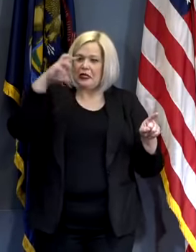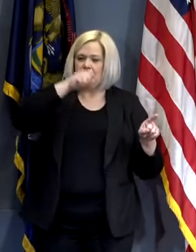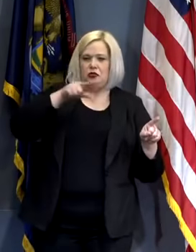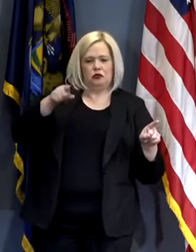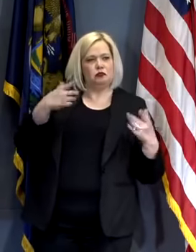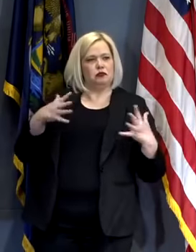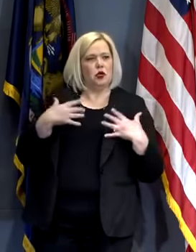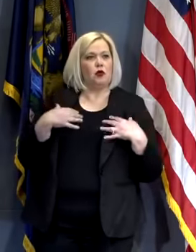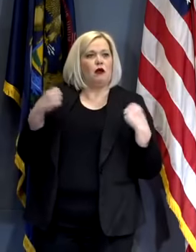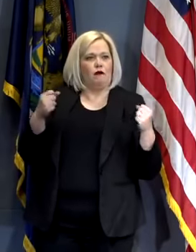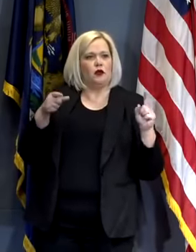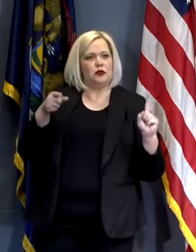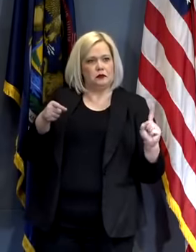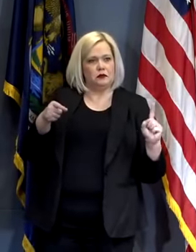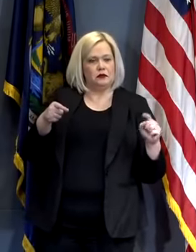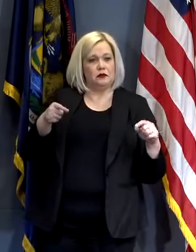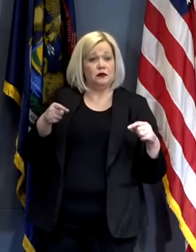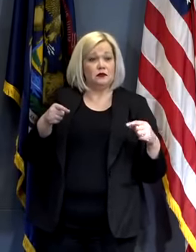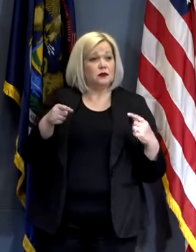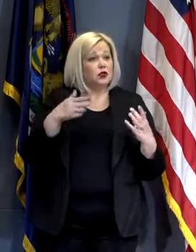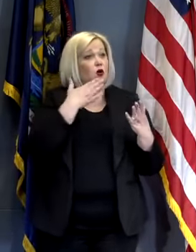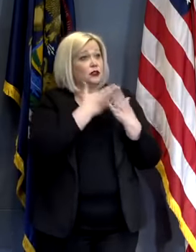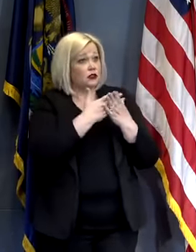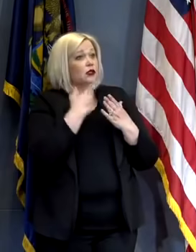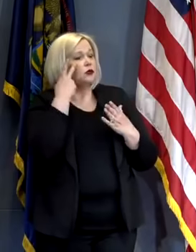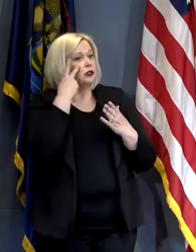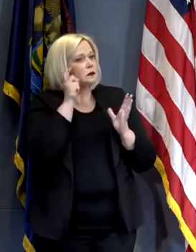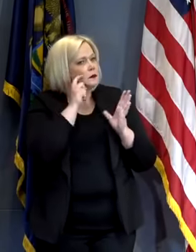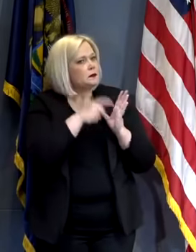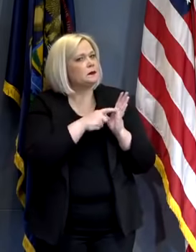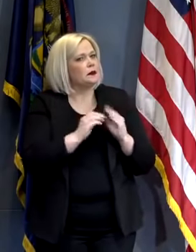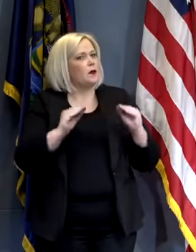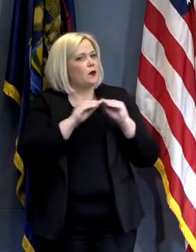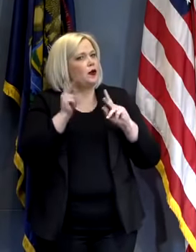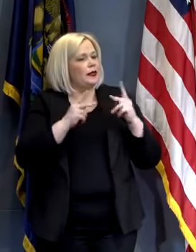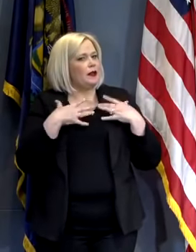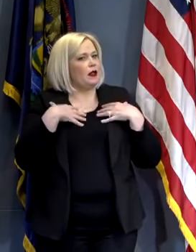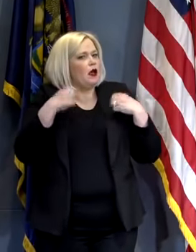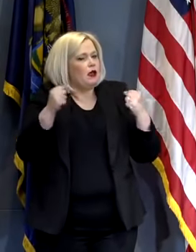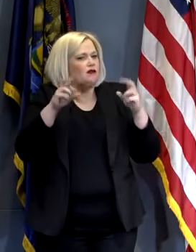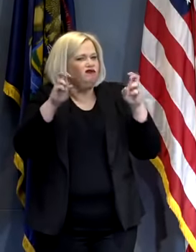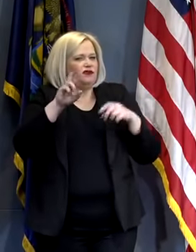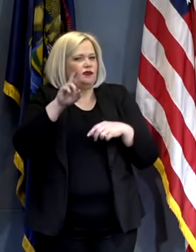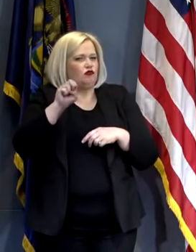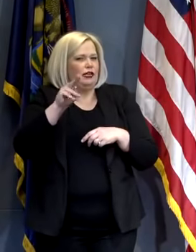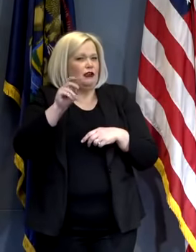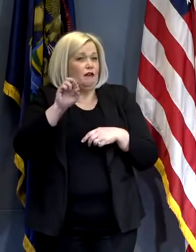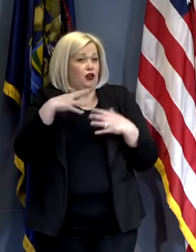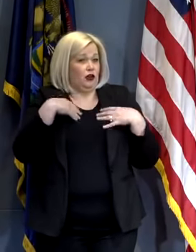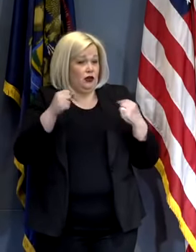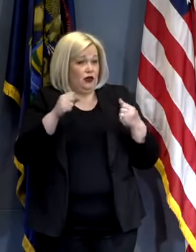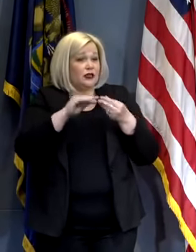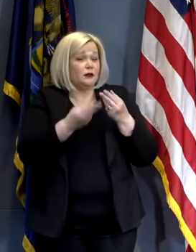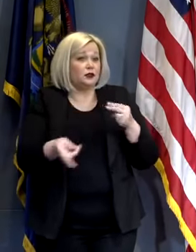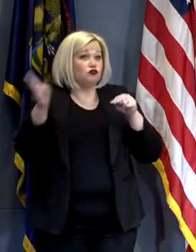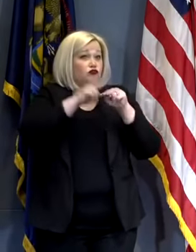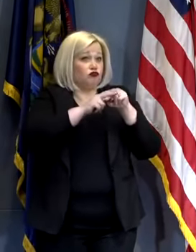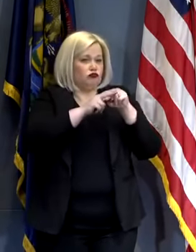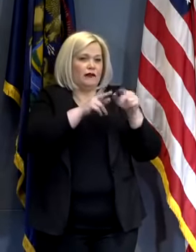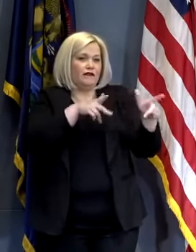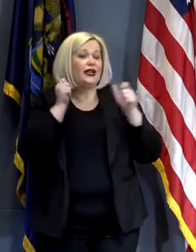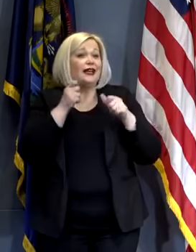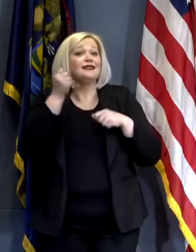have recovered. So it's a really good thing that we're seeing more and more people recover. Those numbers are going up so quickly because, if you recall, in the